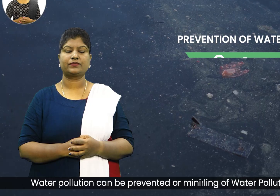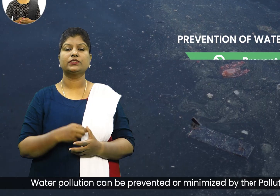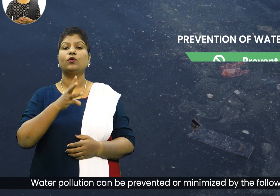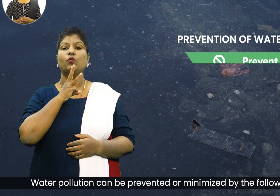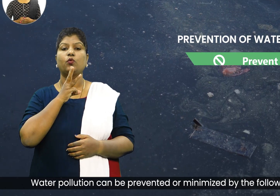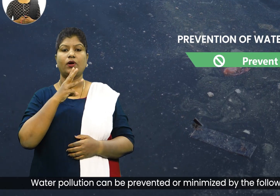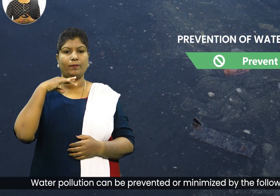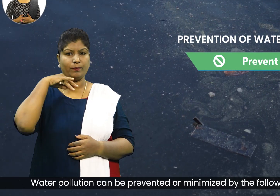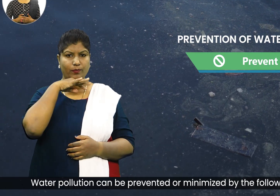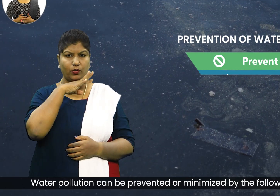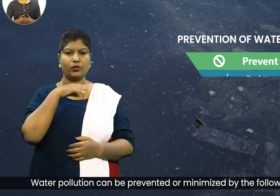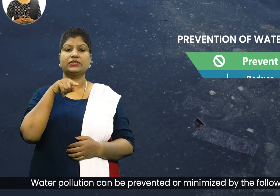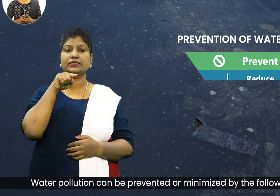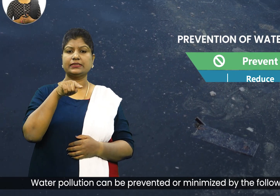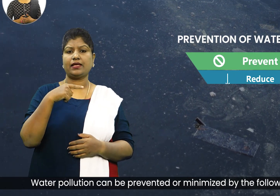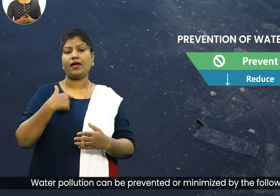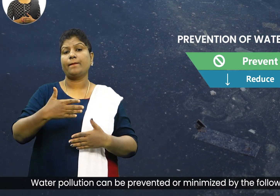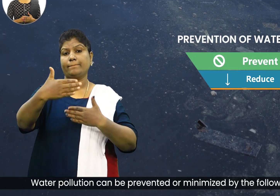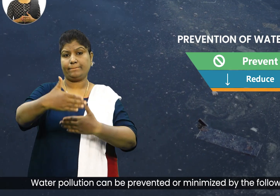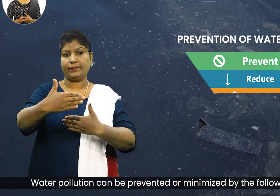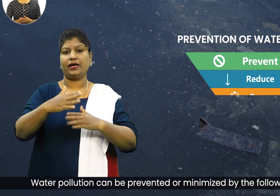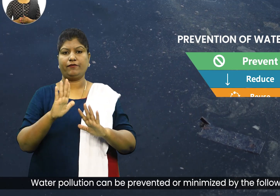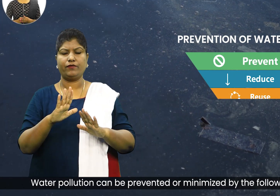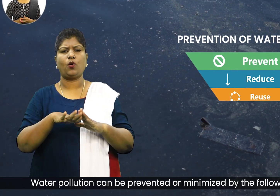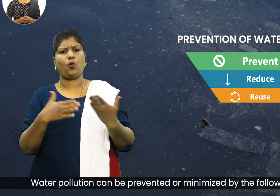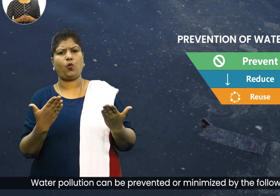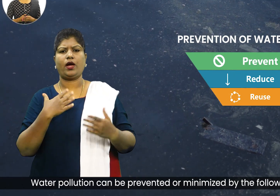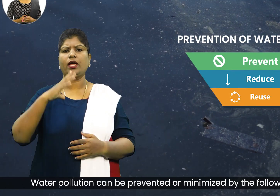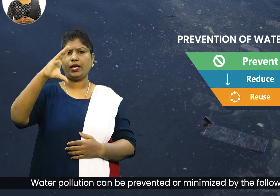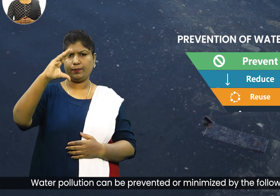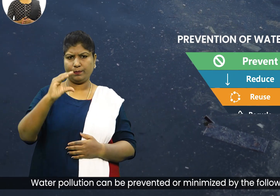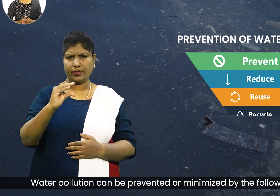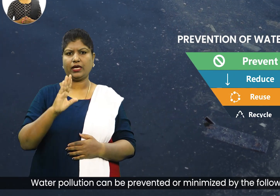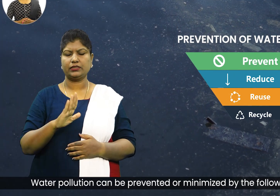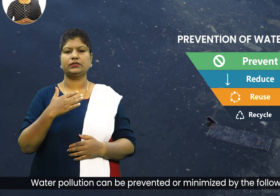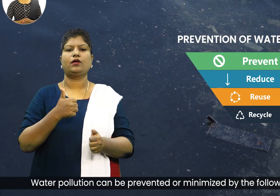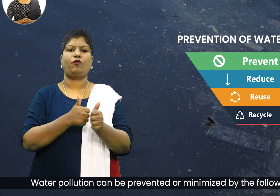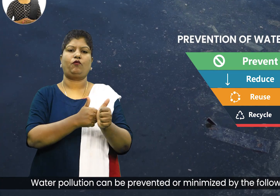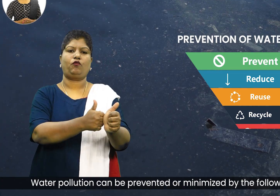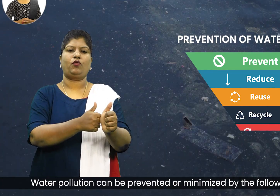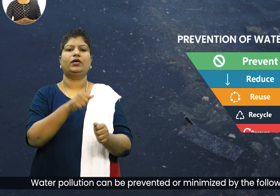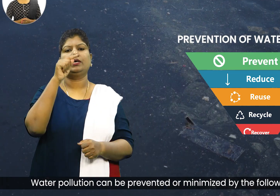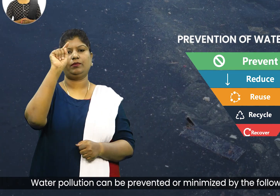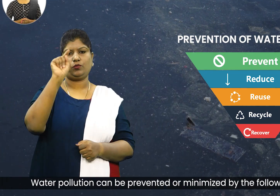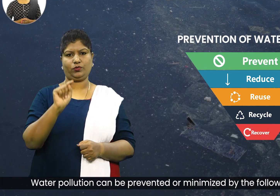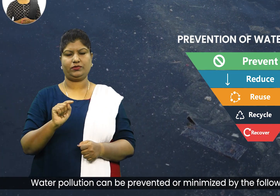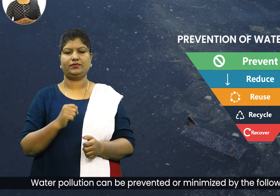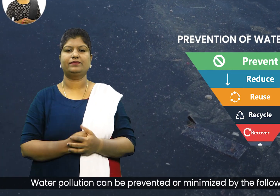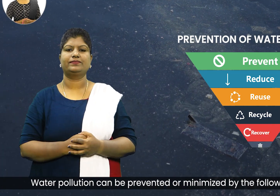Water pollution can be prevented or minimized by the following measures.